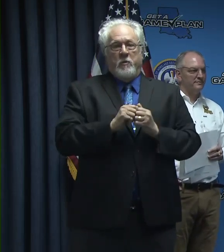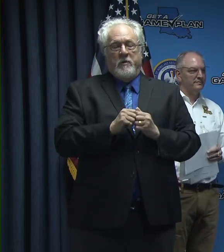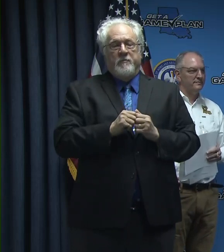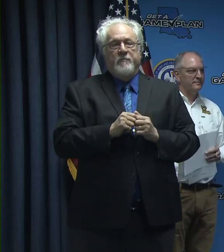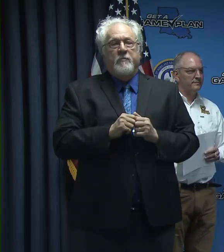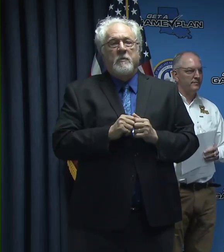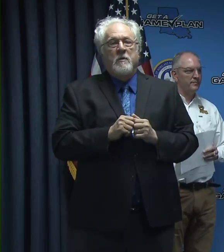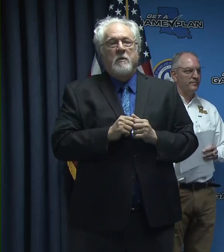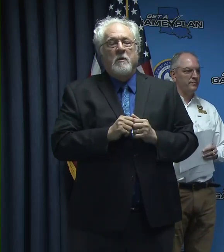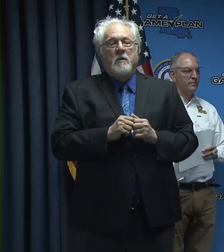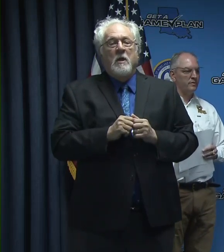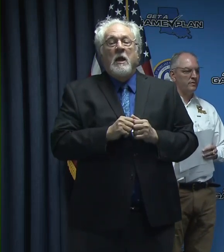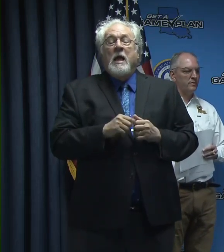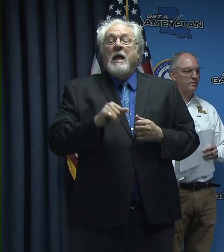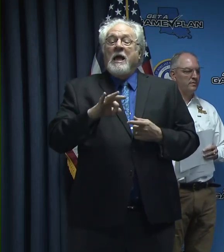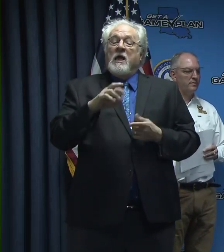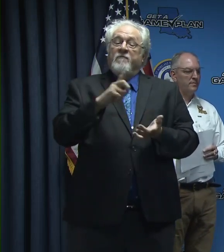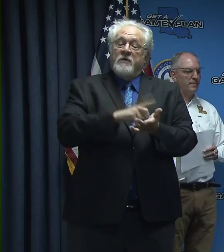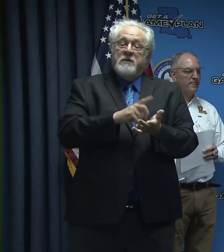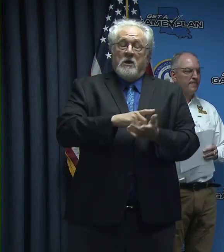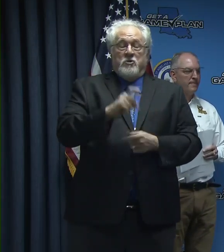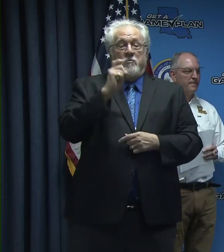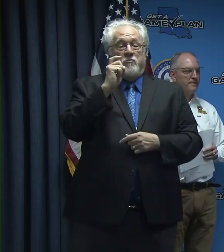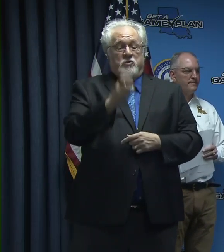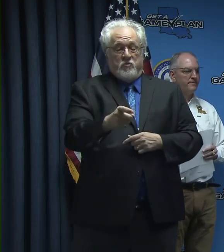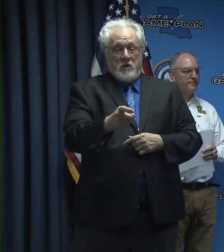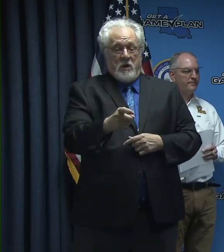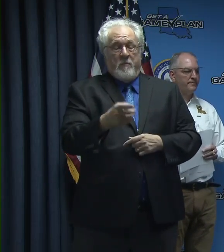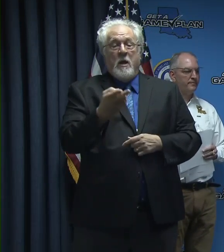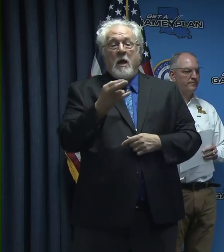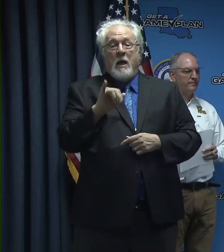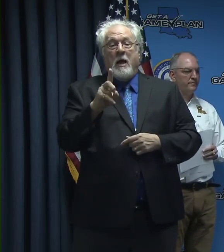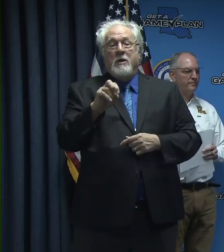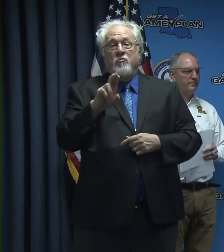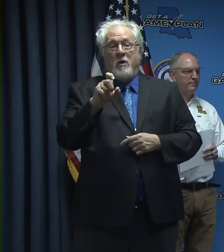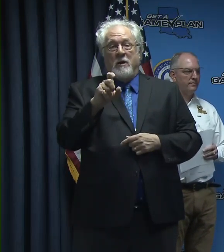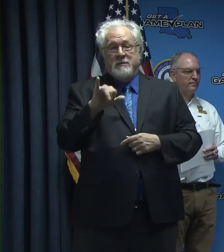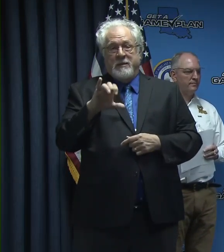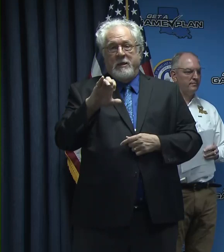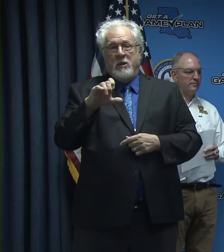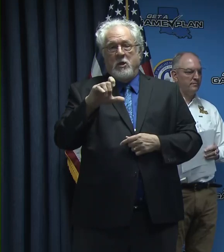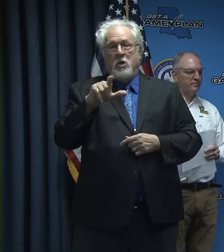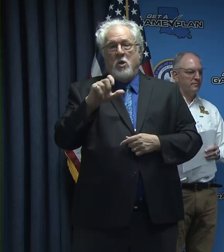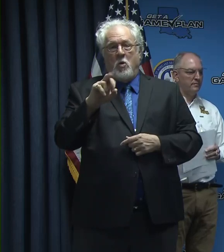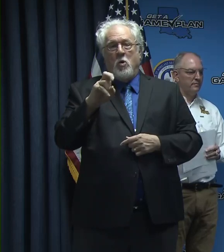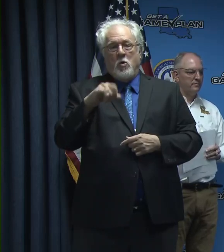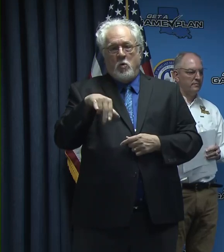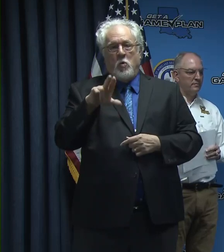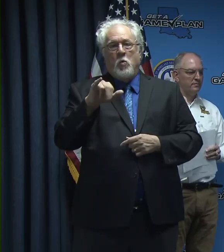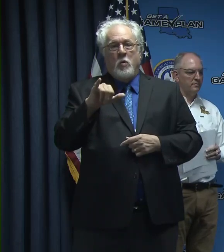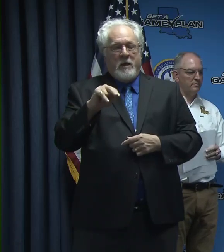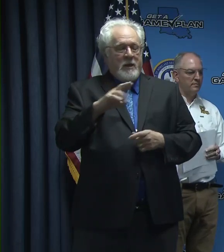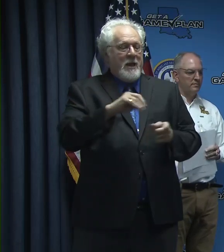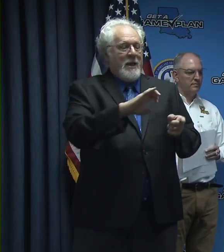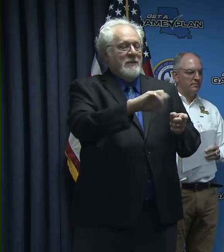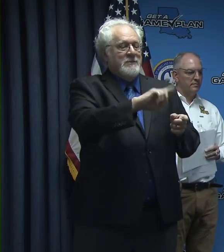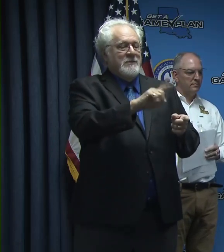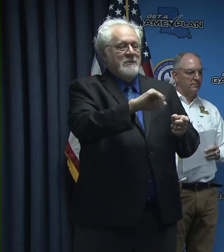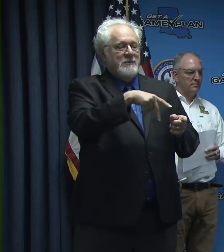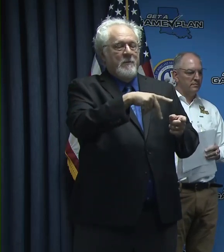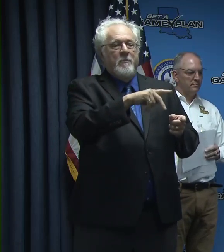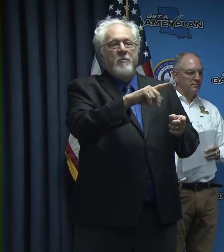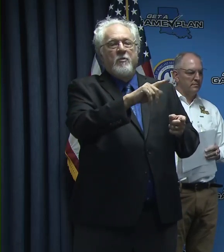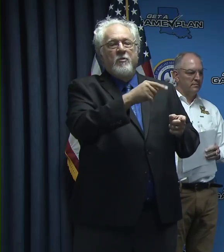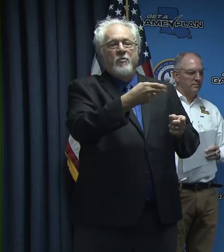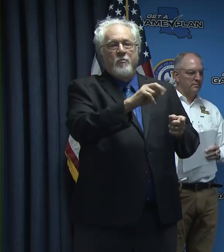with. Should a doctor prescribe hydroxychloroquine and Zithromax to a patient in Louisiana